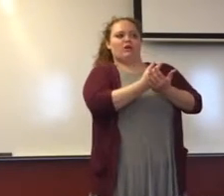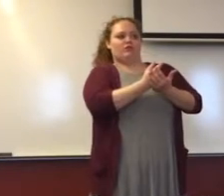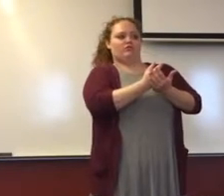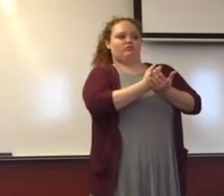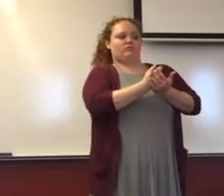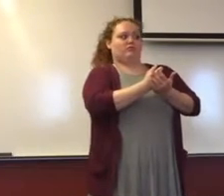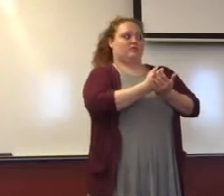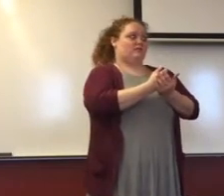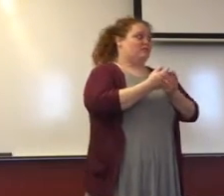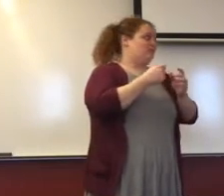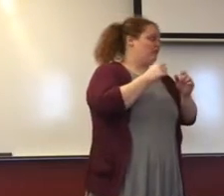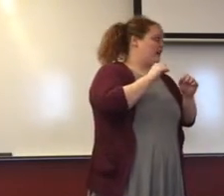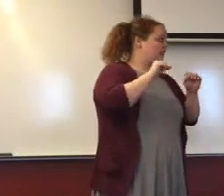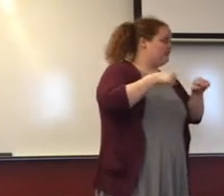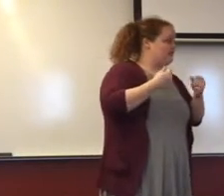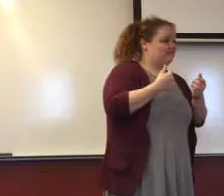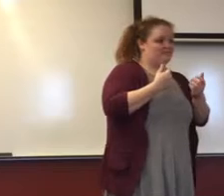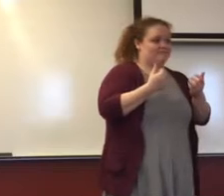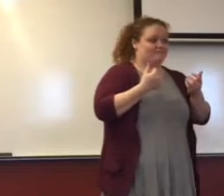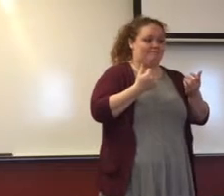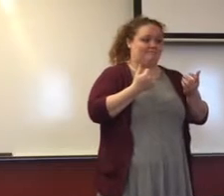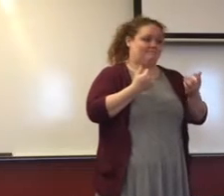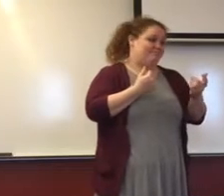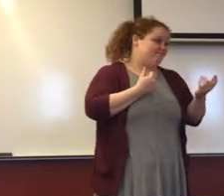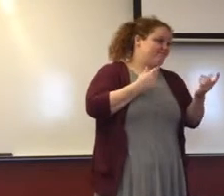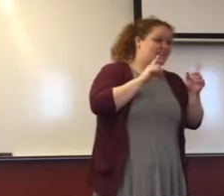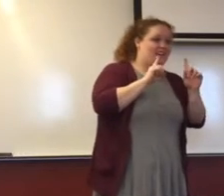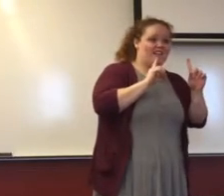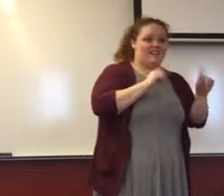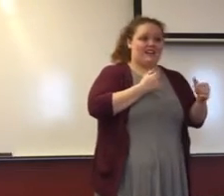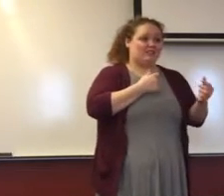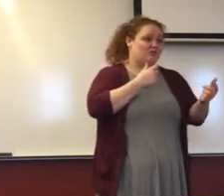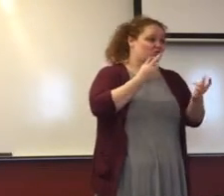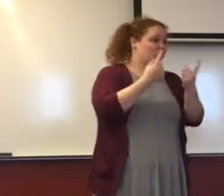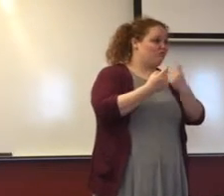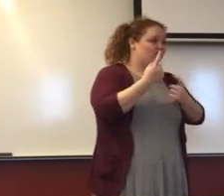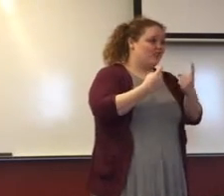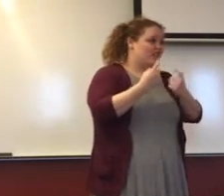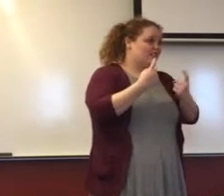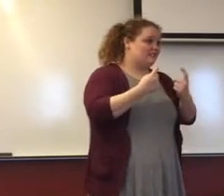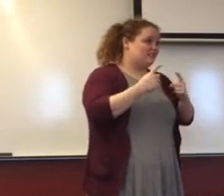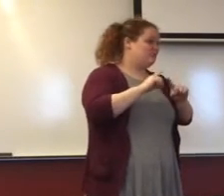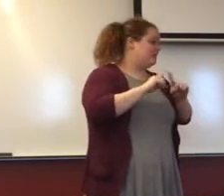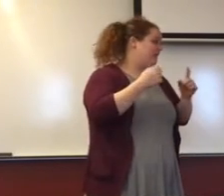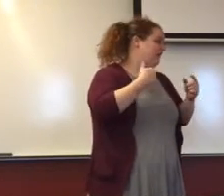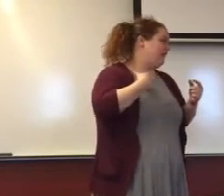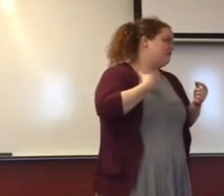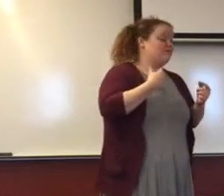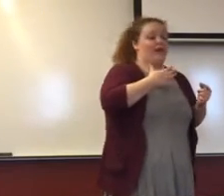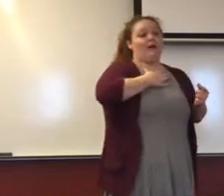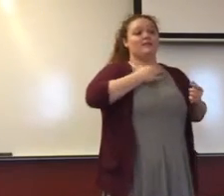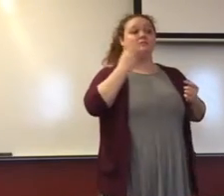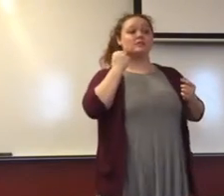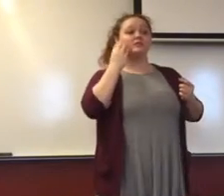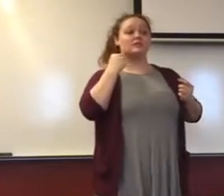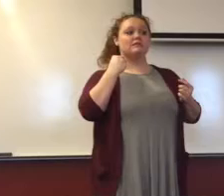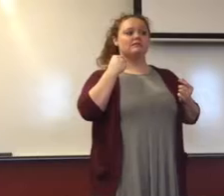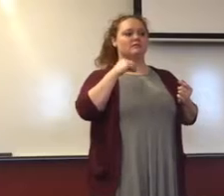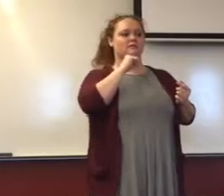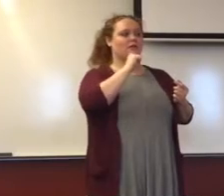you guys as far as experience or knowledge, but I have what I have experienced in the past January,